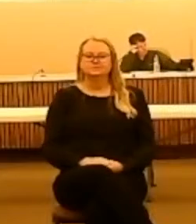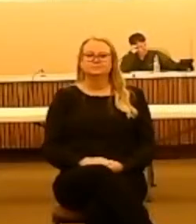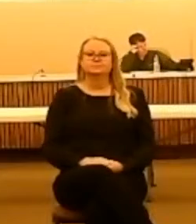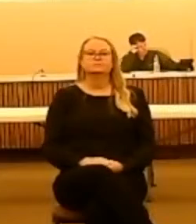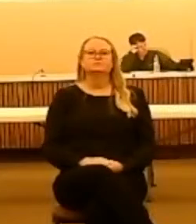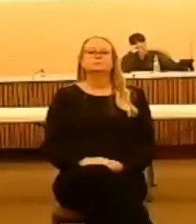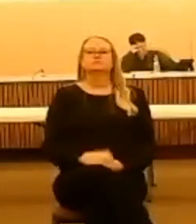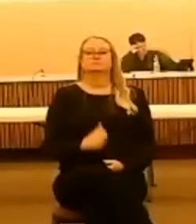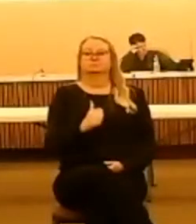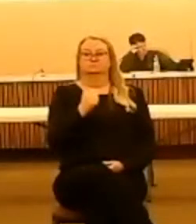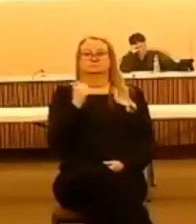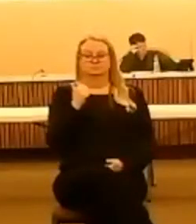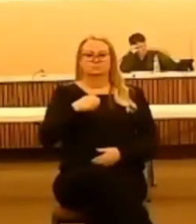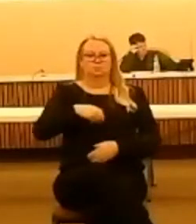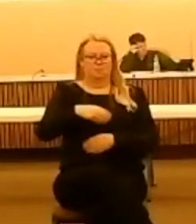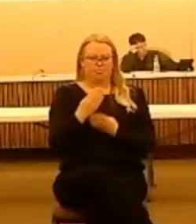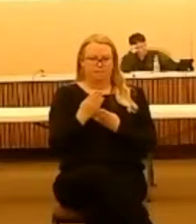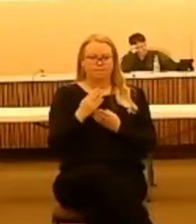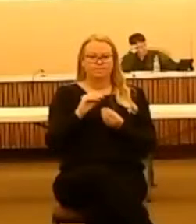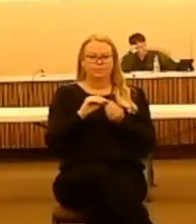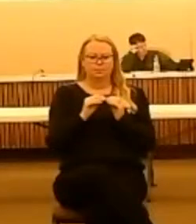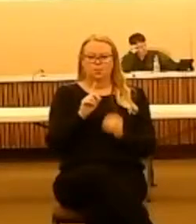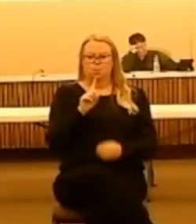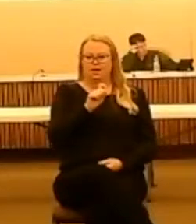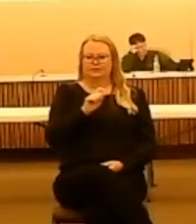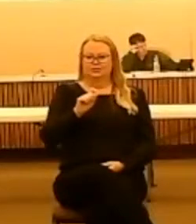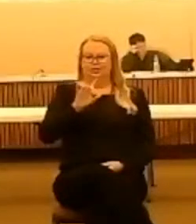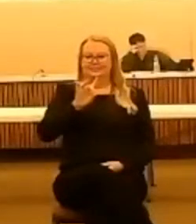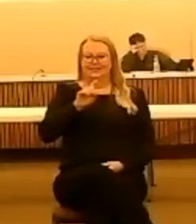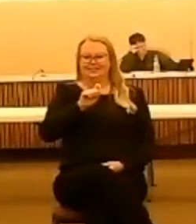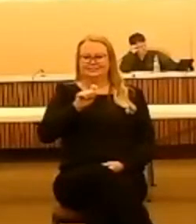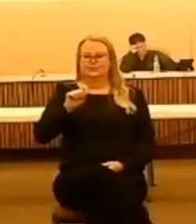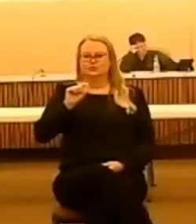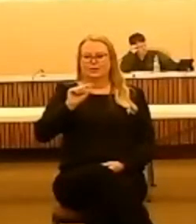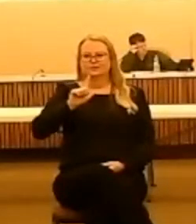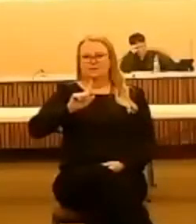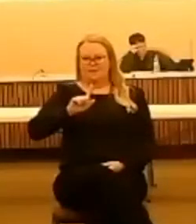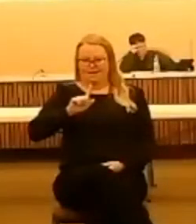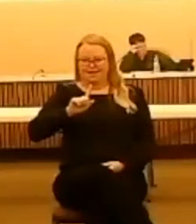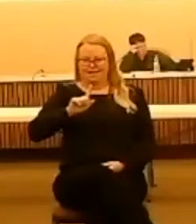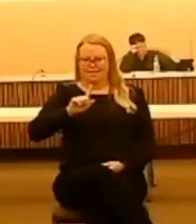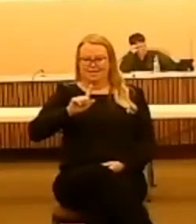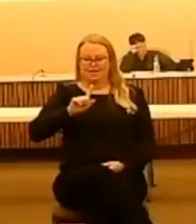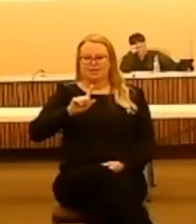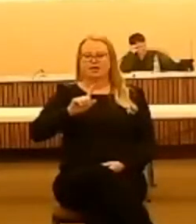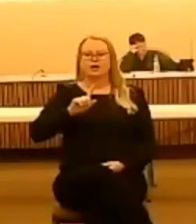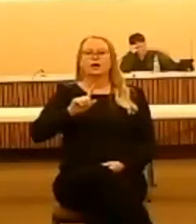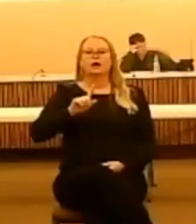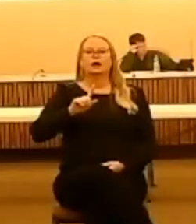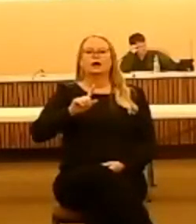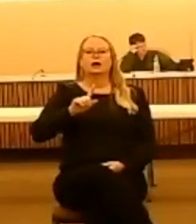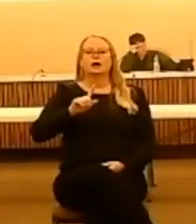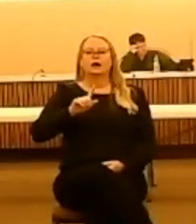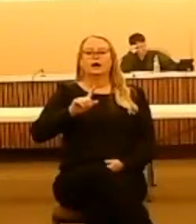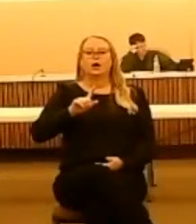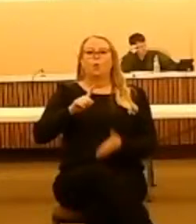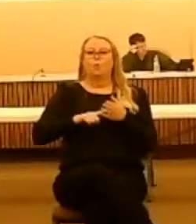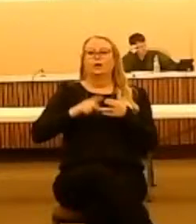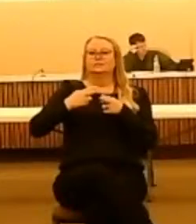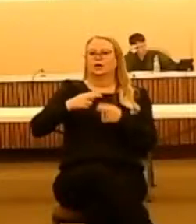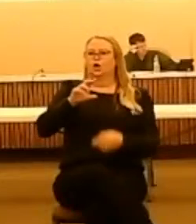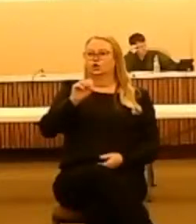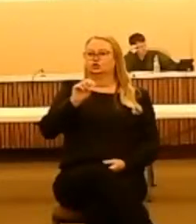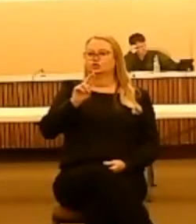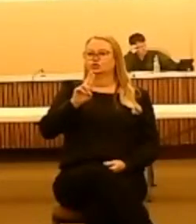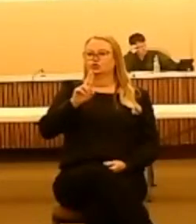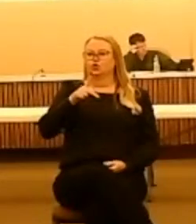Supervisor, fellow town board members, I have resolution 1-8, 2021 to declare items surplus materials